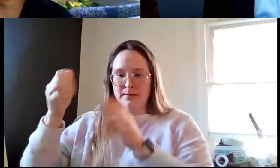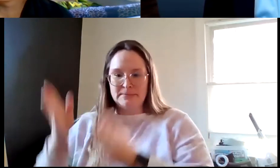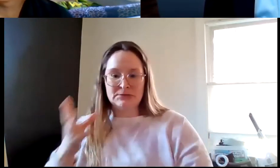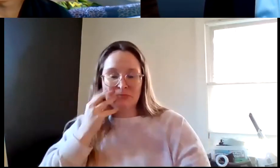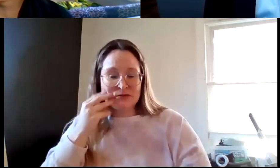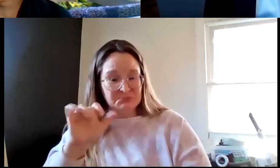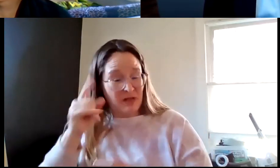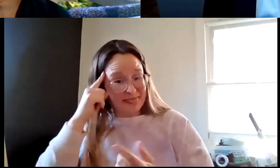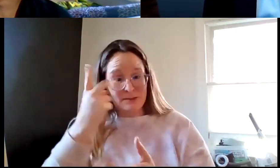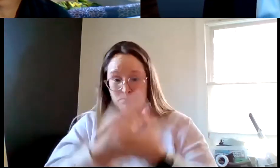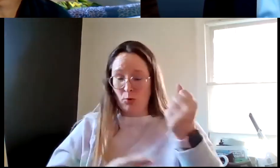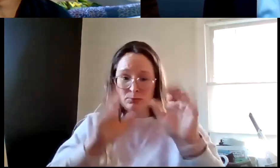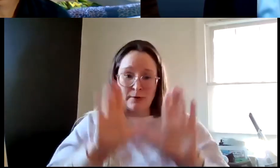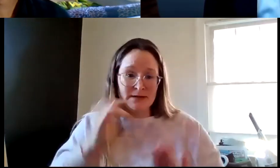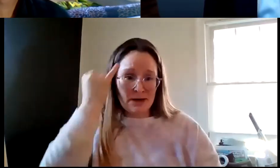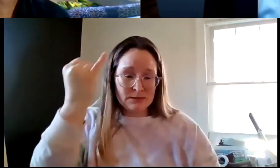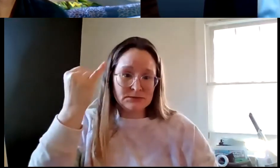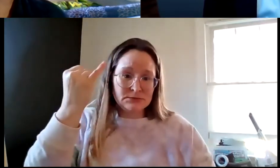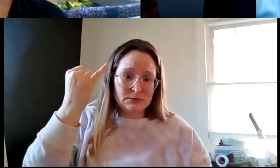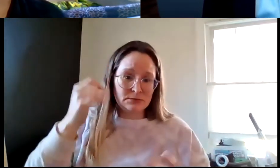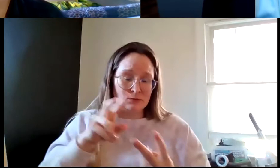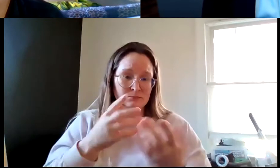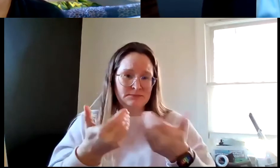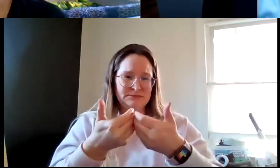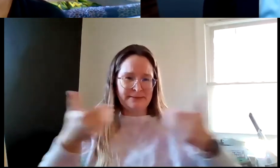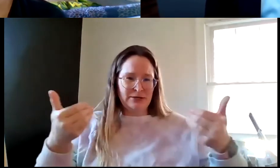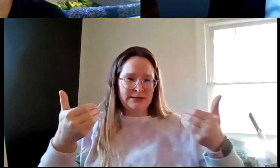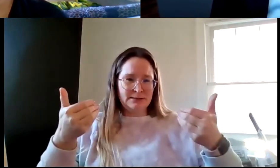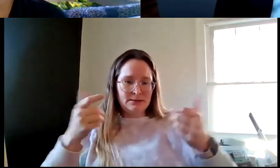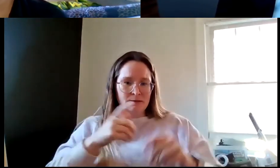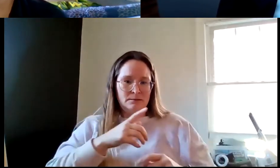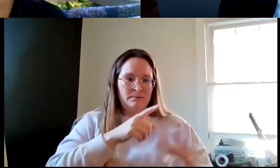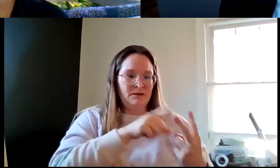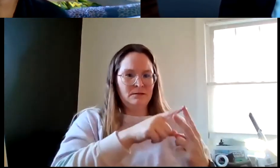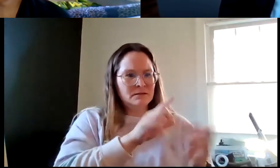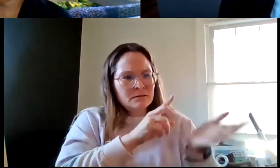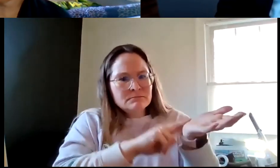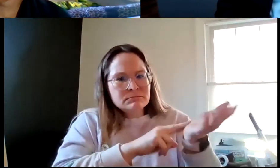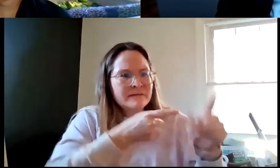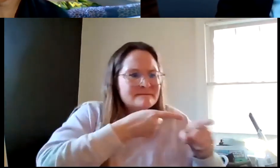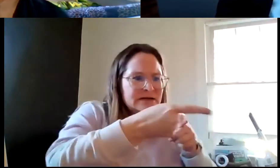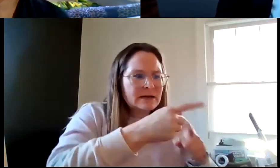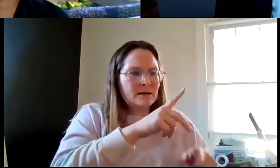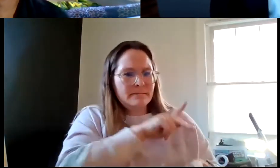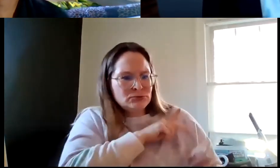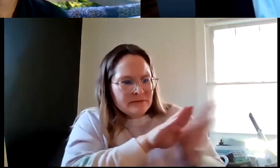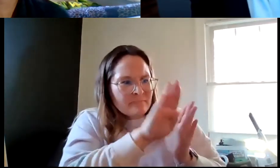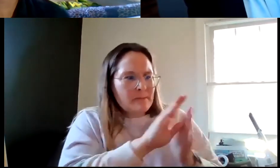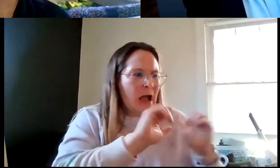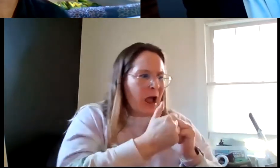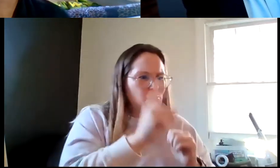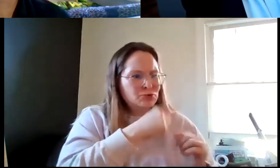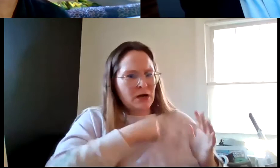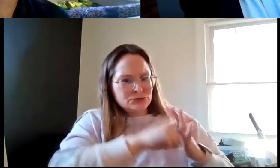about employers, who have that experience. I think that's great, because you got those that are facing the barriers, those who